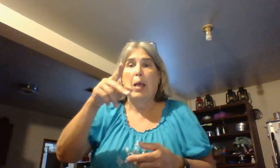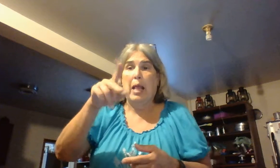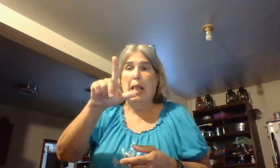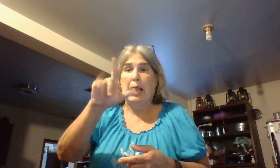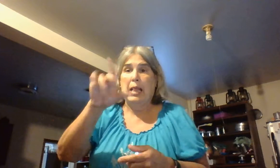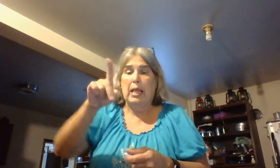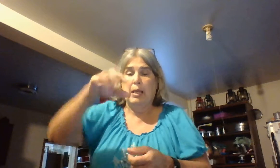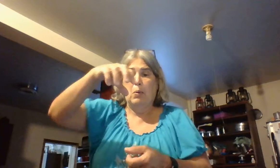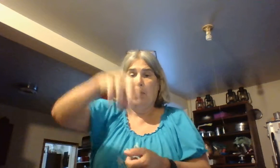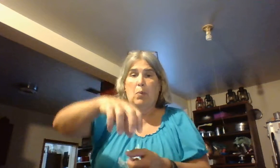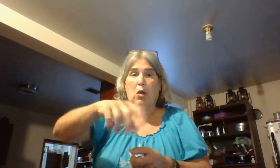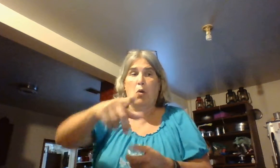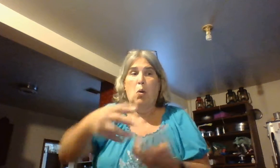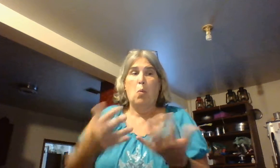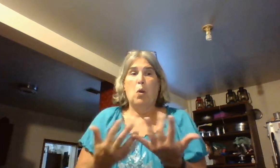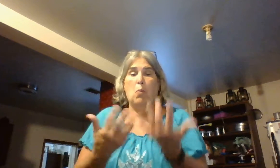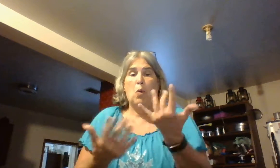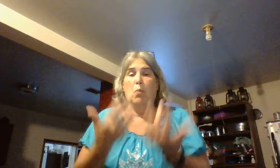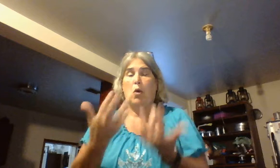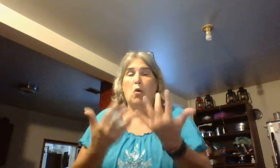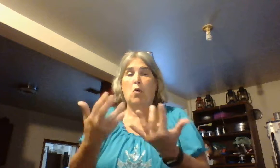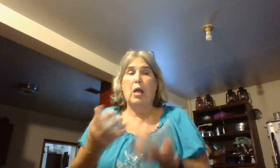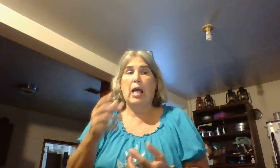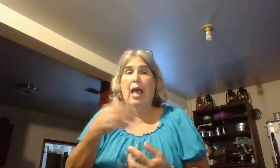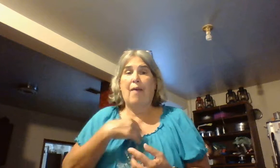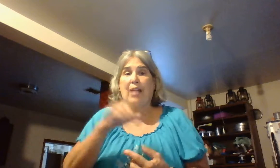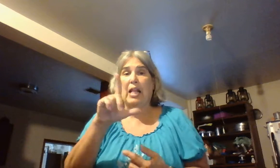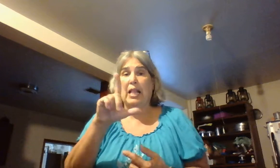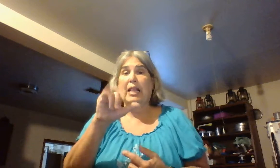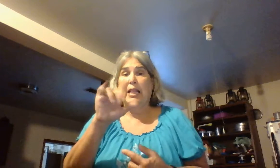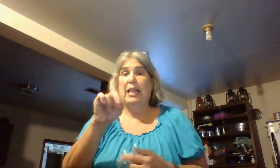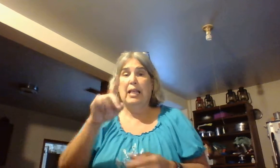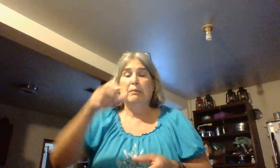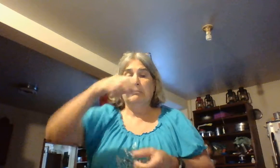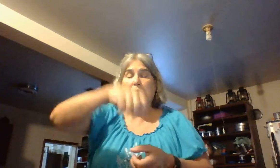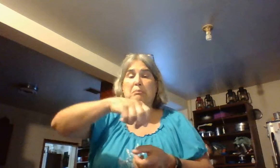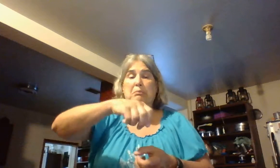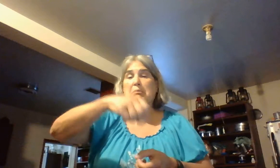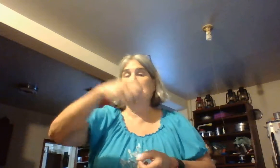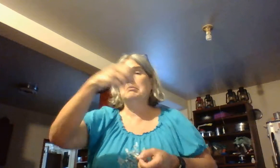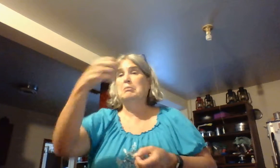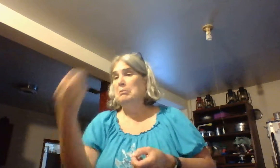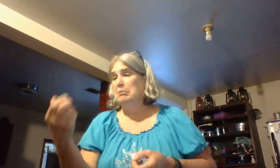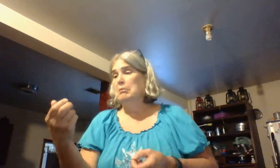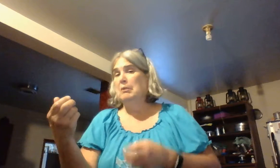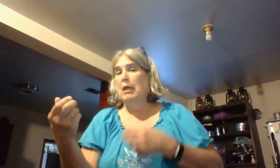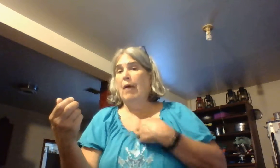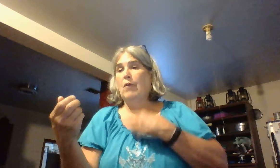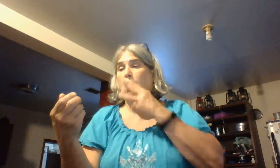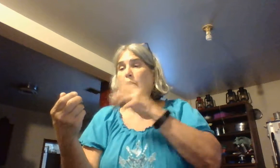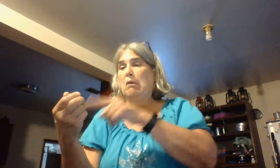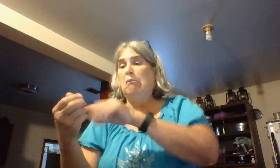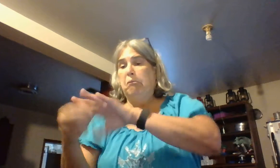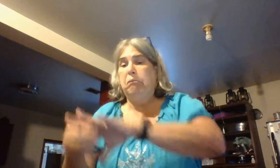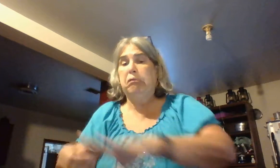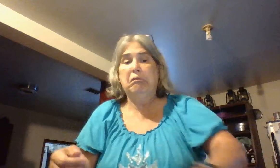You're boiling something, cooking something, you take the lid and lift it up, and there's water collected. Take the lid, sit on the stove, and then you have water that runs everywhere. Another